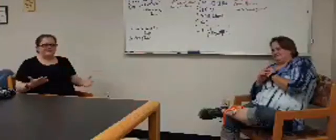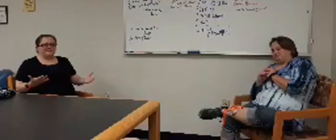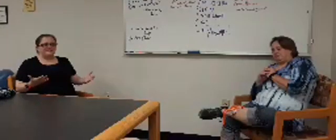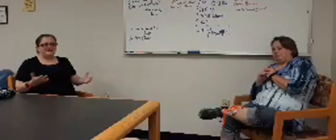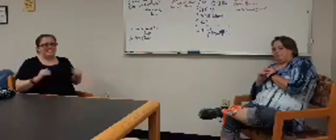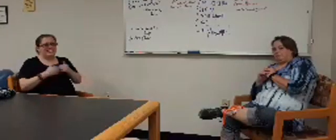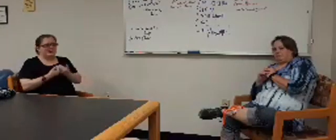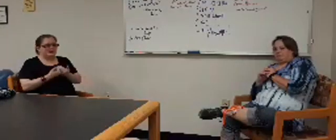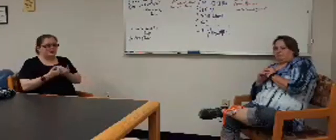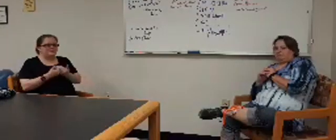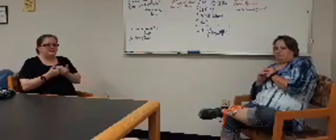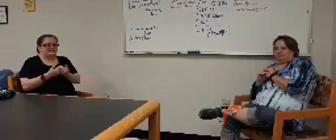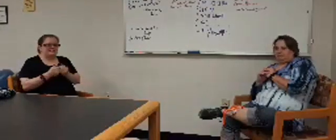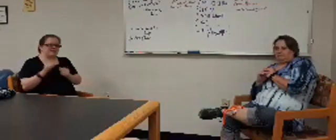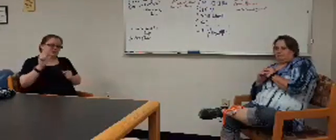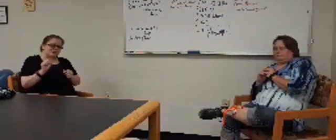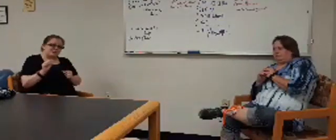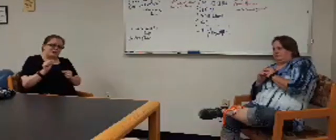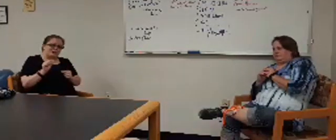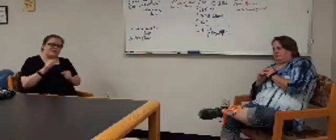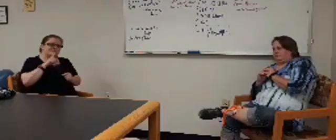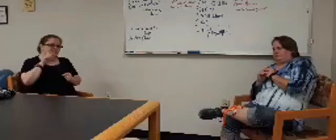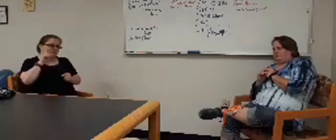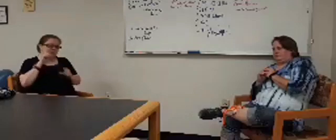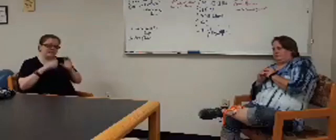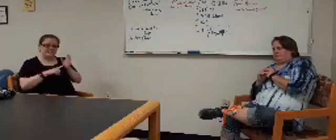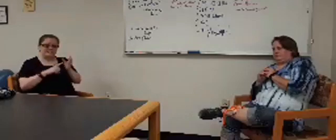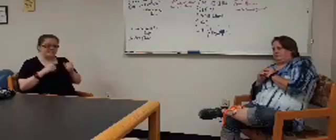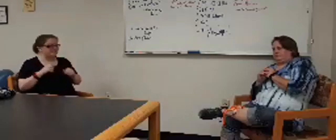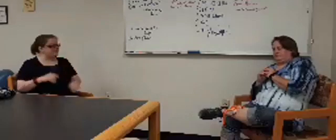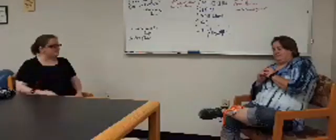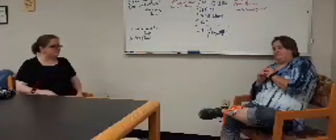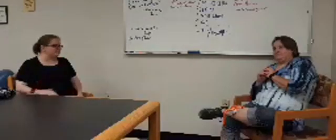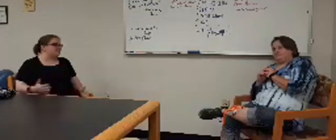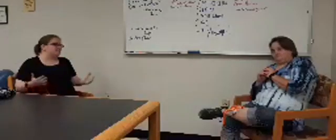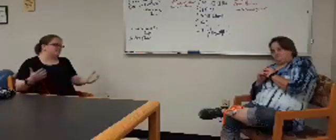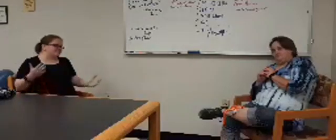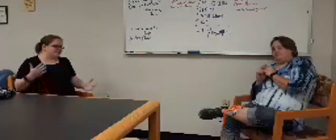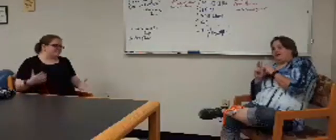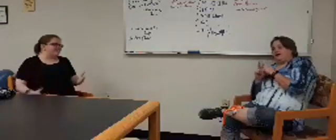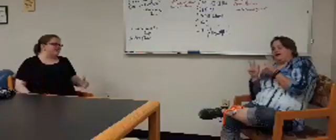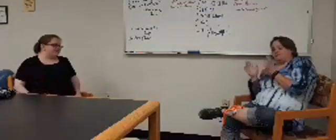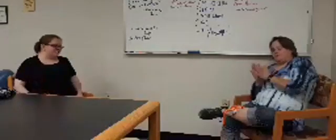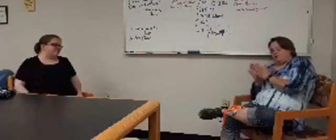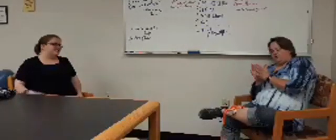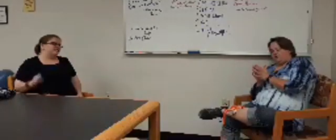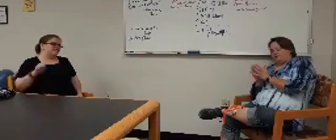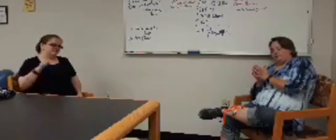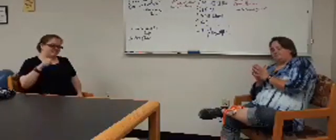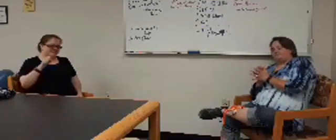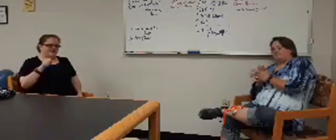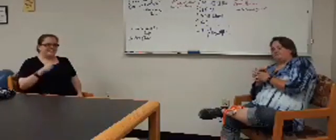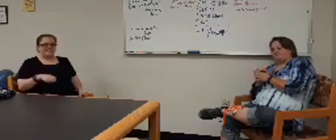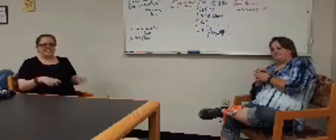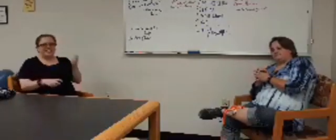and how small the deaf community is. Very small. Yes, and how